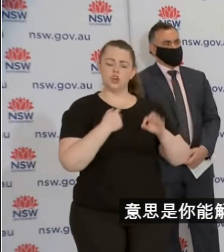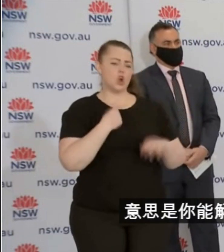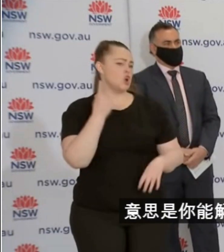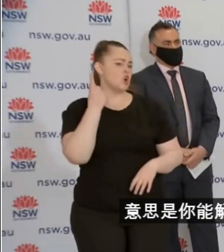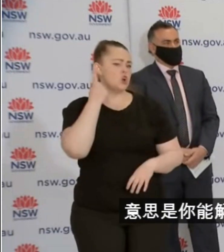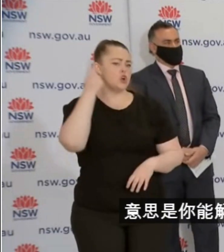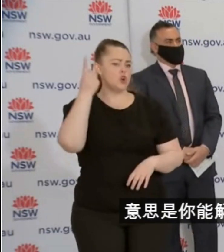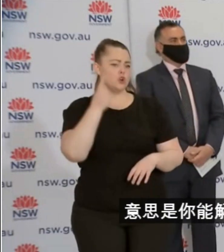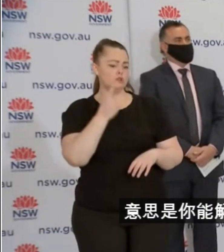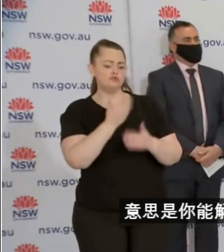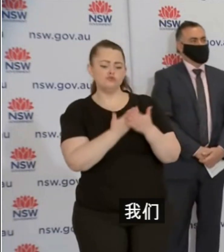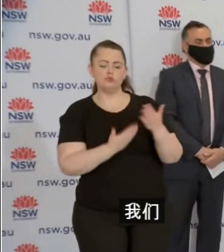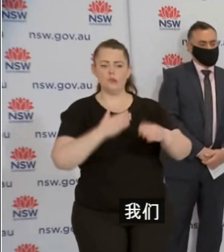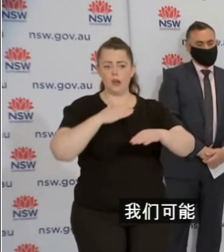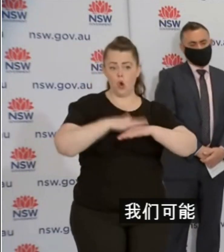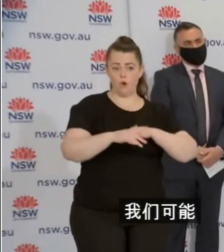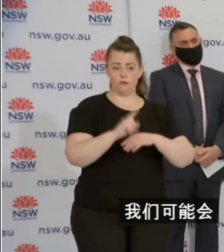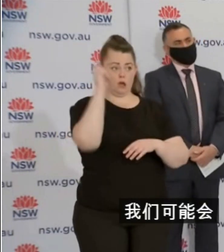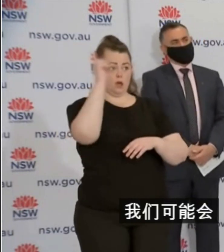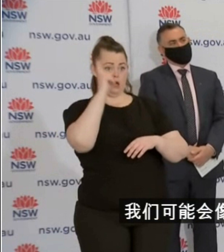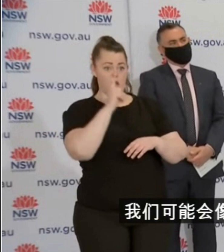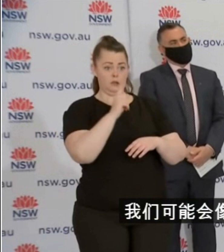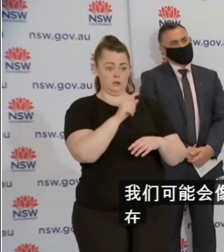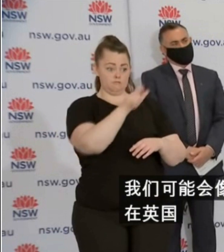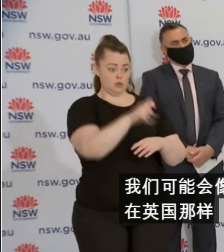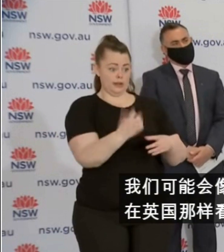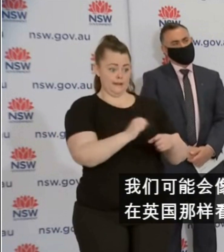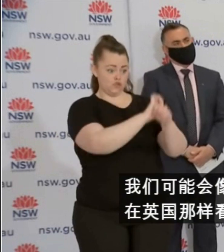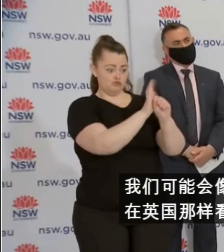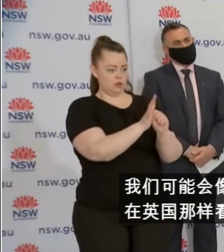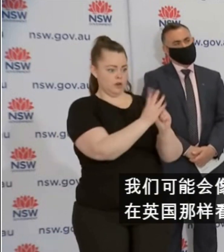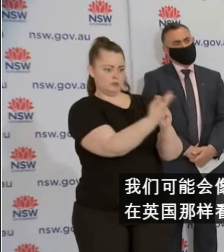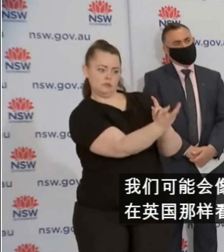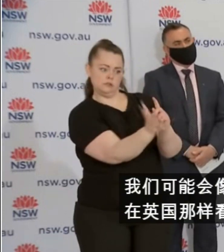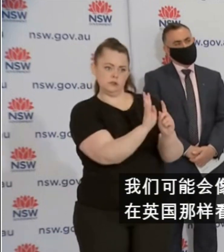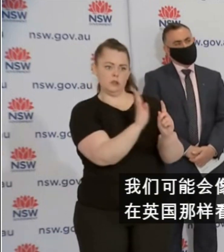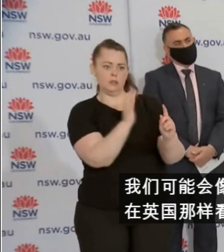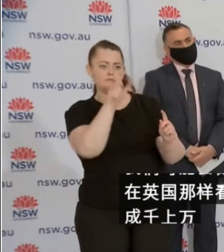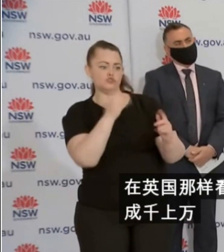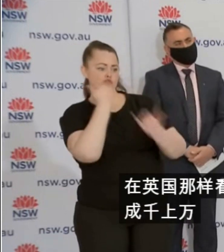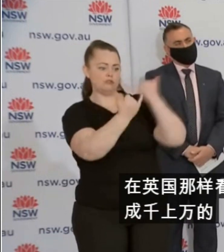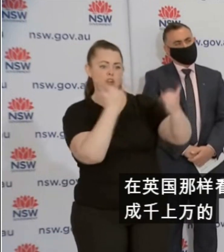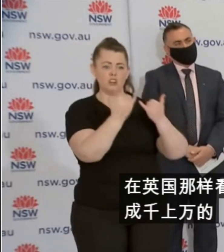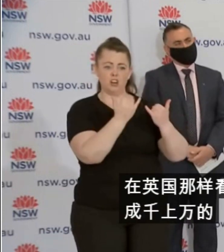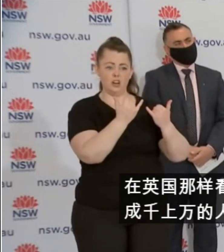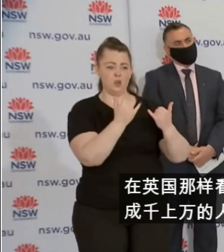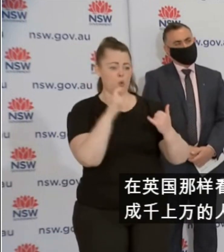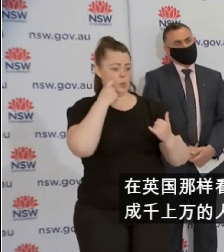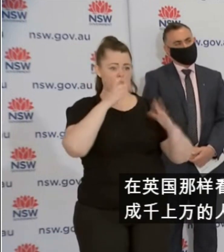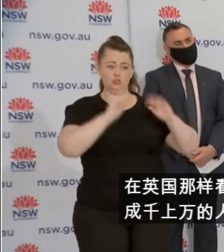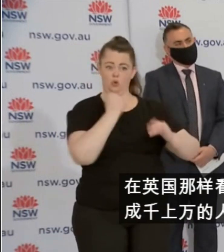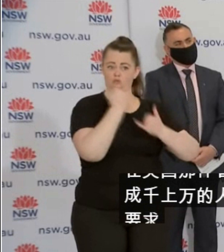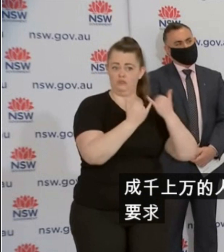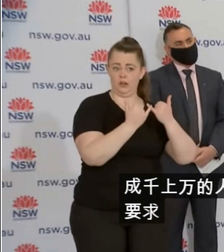the rationale behind that? And also, is there a danger that we might see, as they did in the UK, a kind of pingdemic with thousands upon thousands of